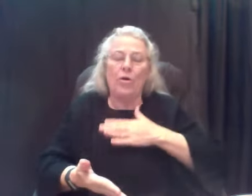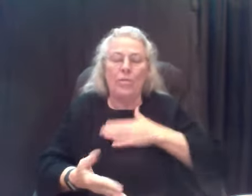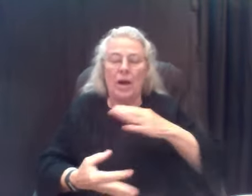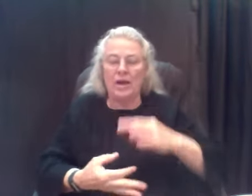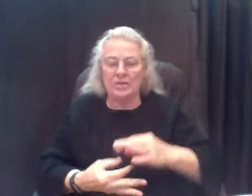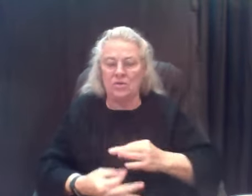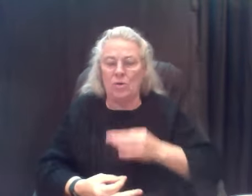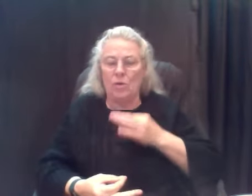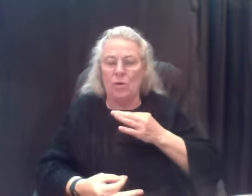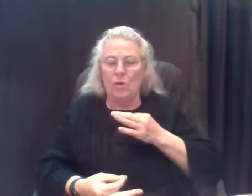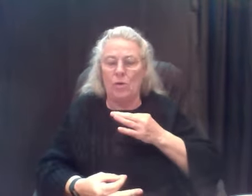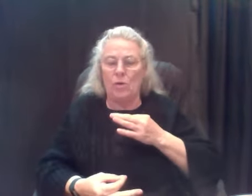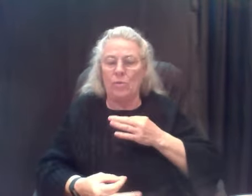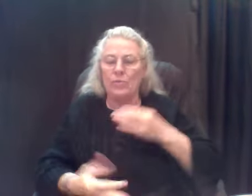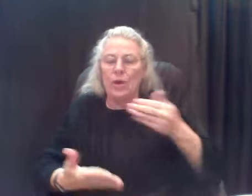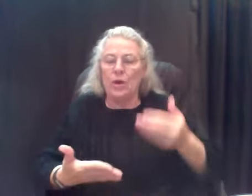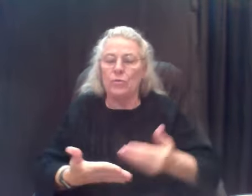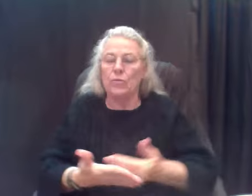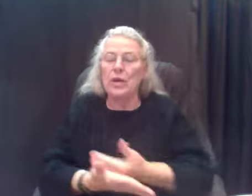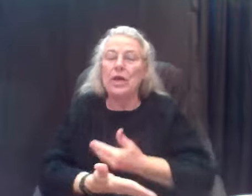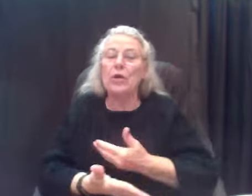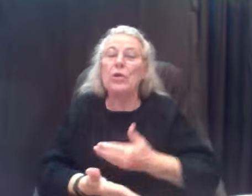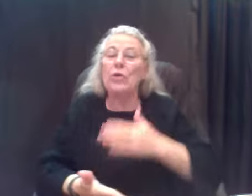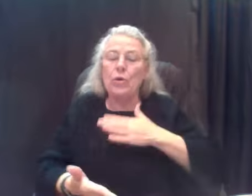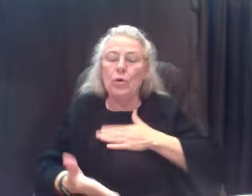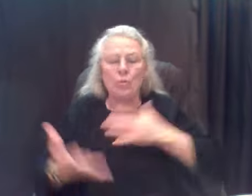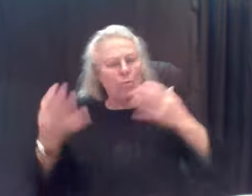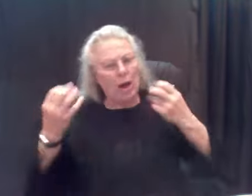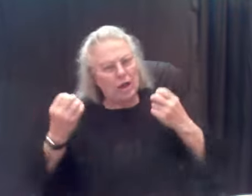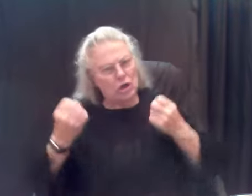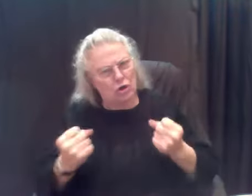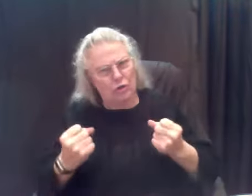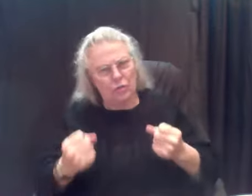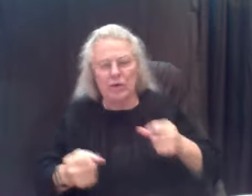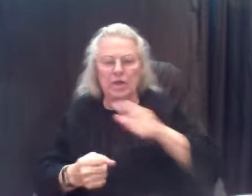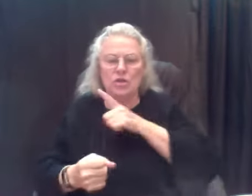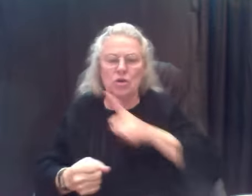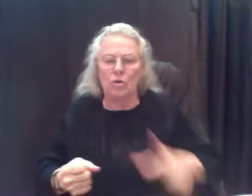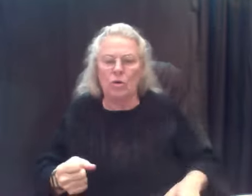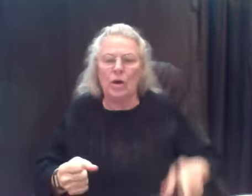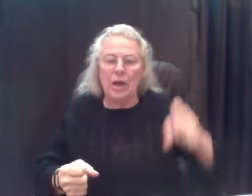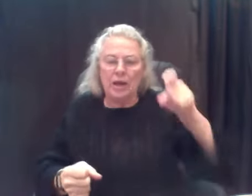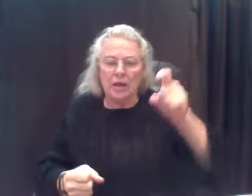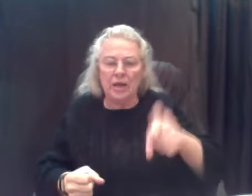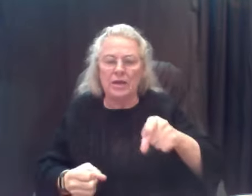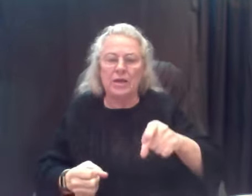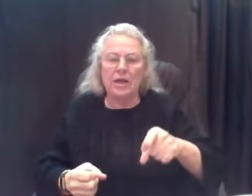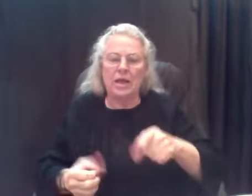my soul. Renew my courage, Lord, it